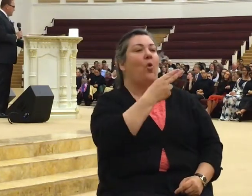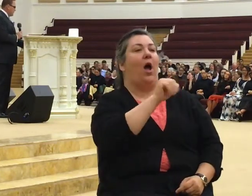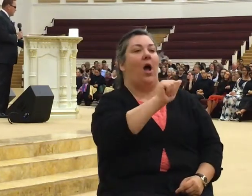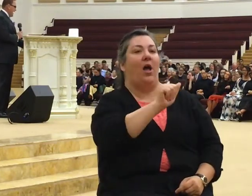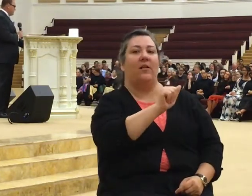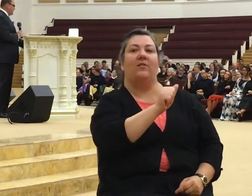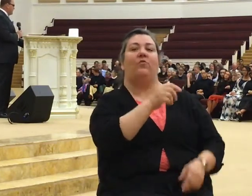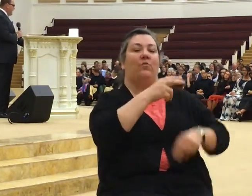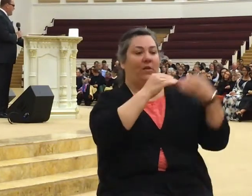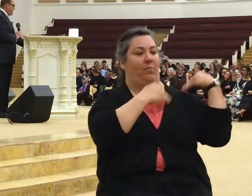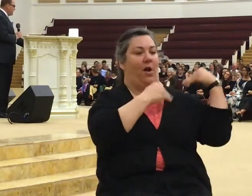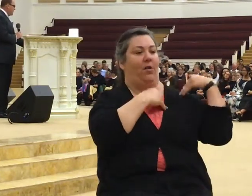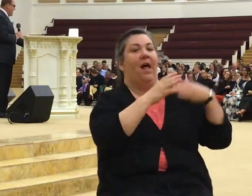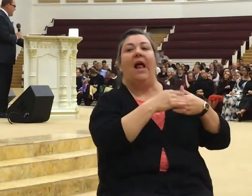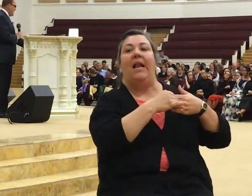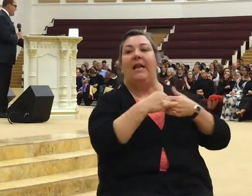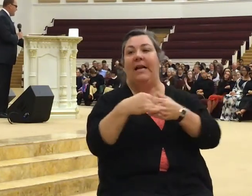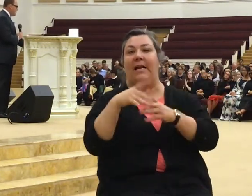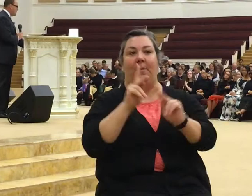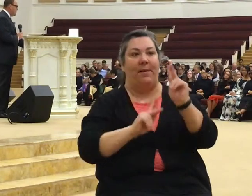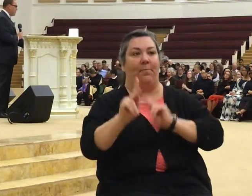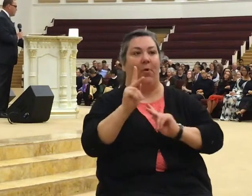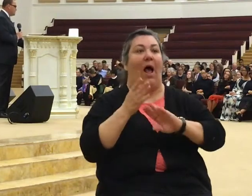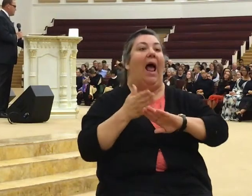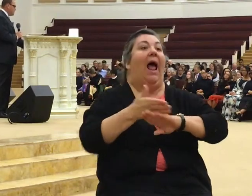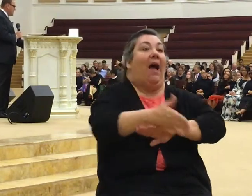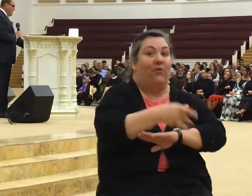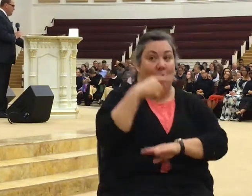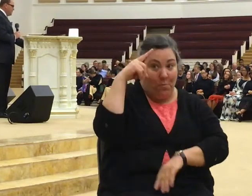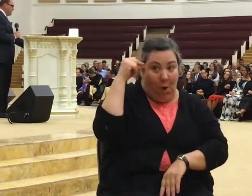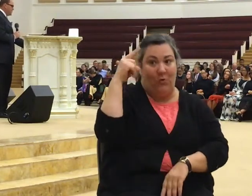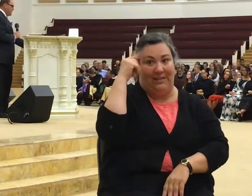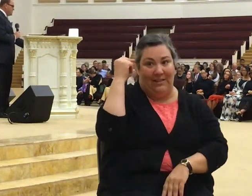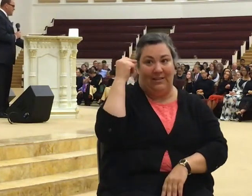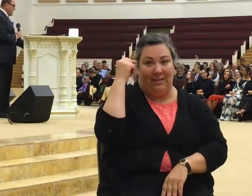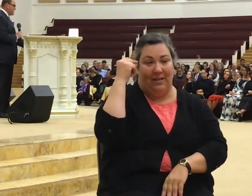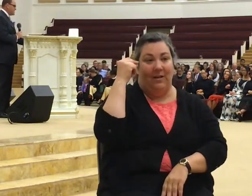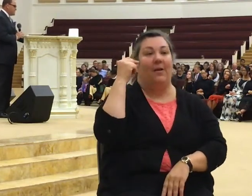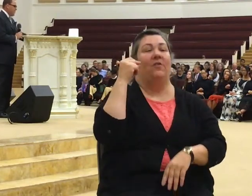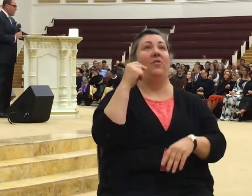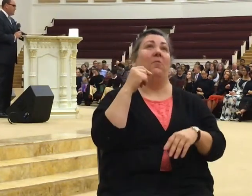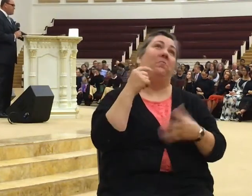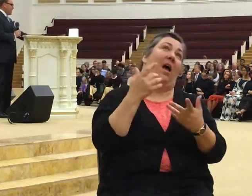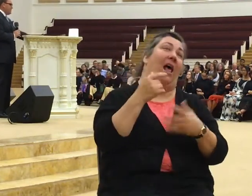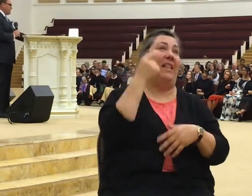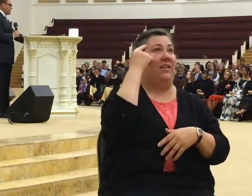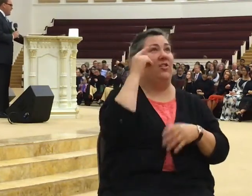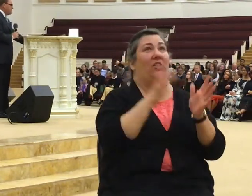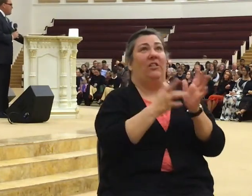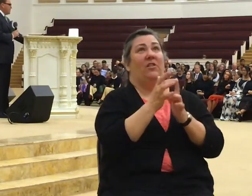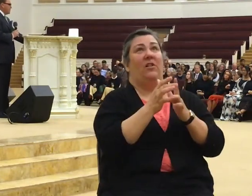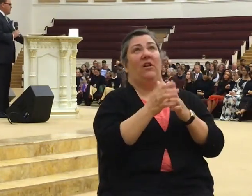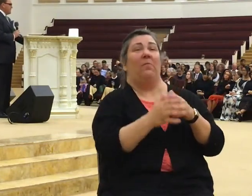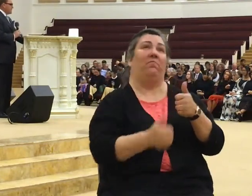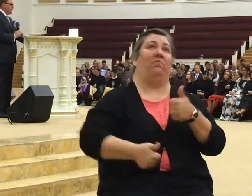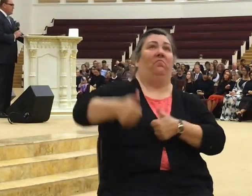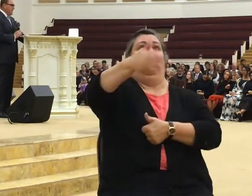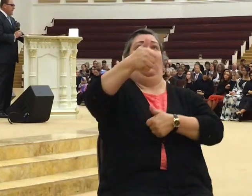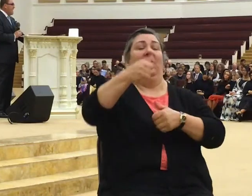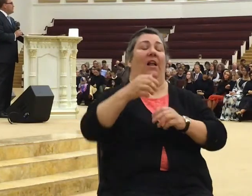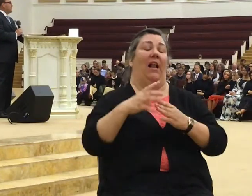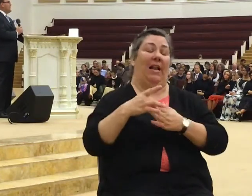leading a people after following the iconic leader, Moses. Other than Jesus, I guess it's probably safe to say the